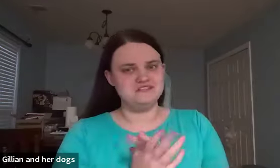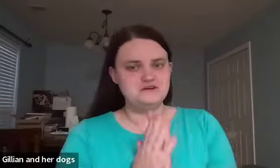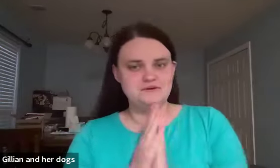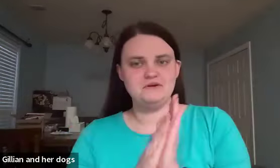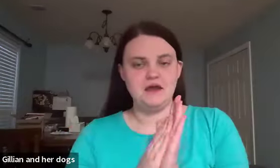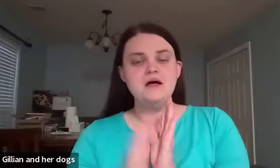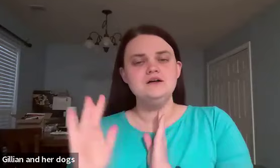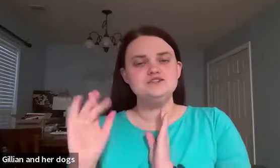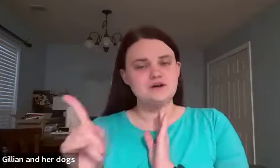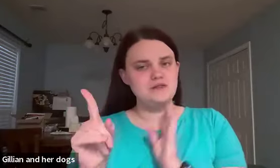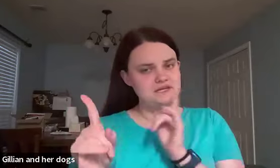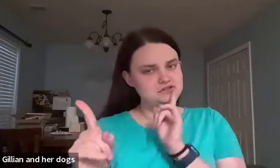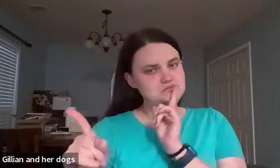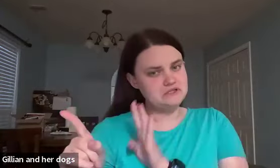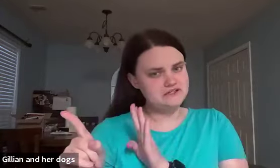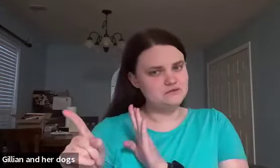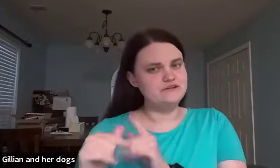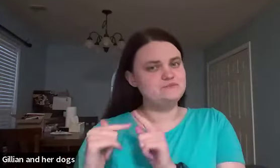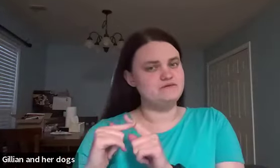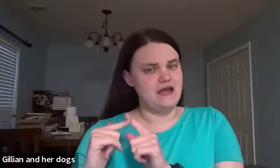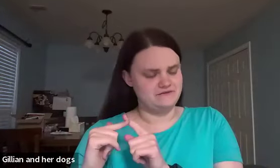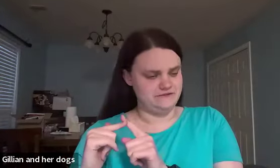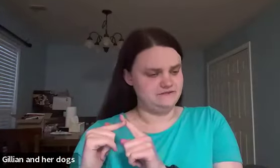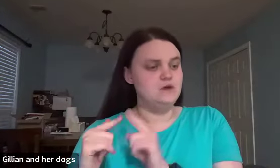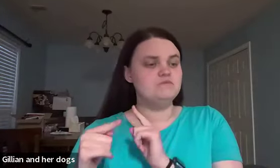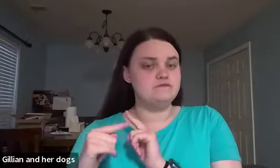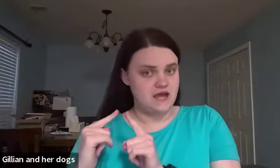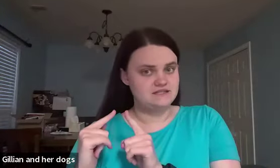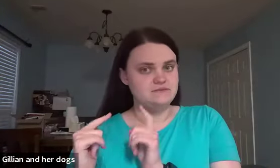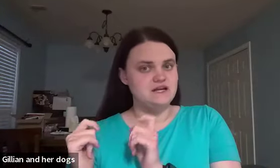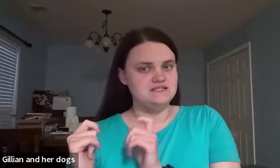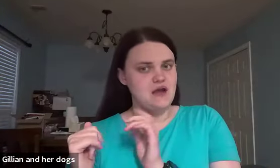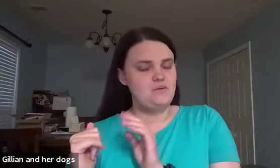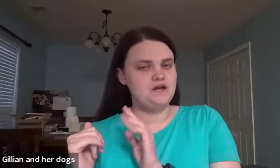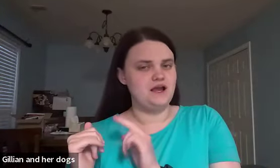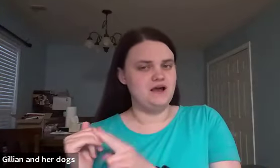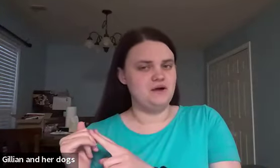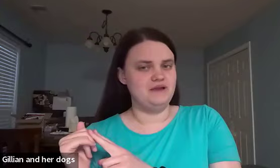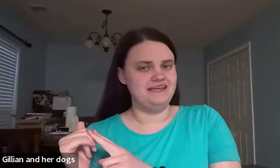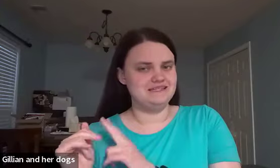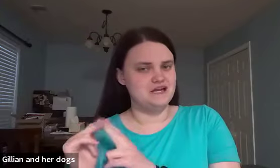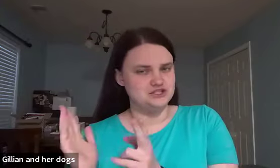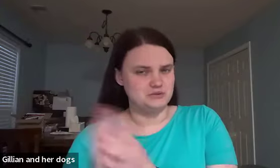That's a good one. Okay. So let me do Blizzard real fast because that one is kind of